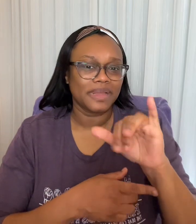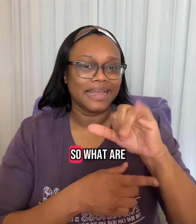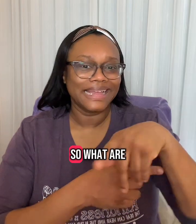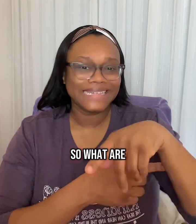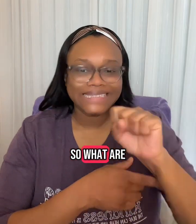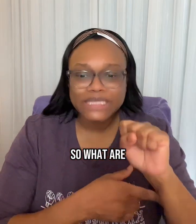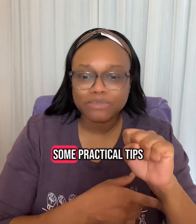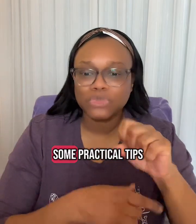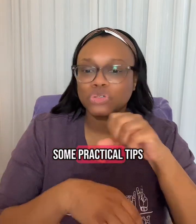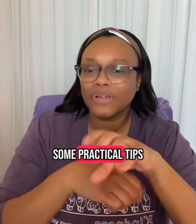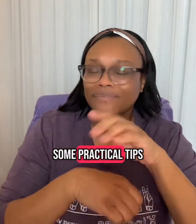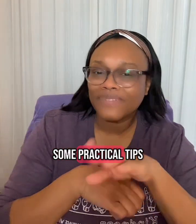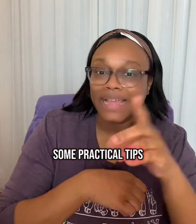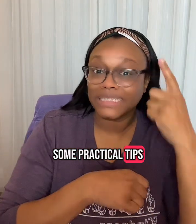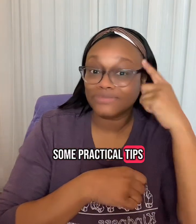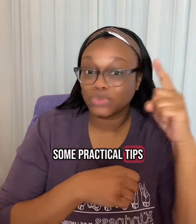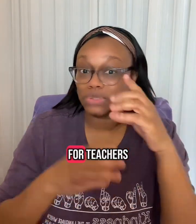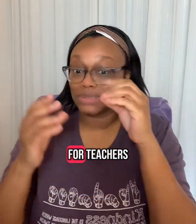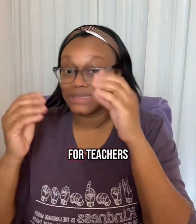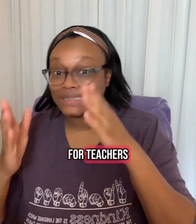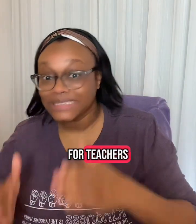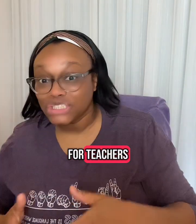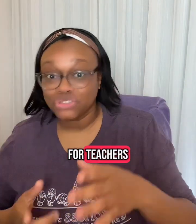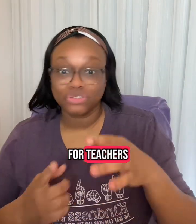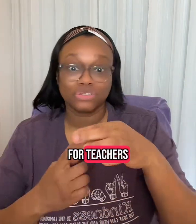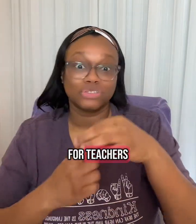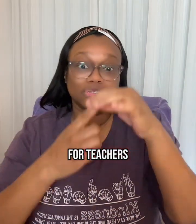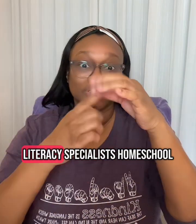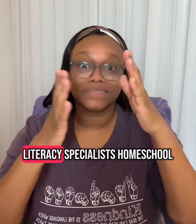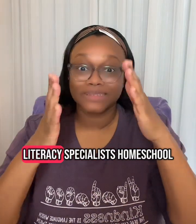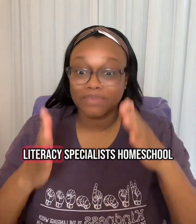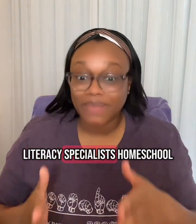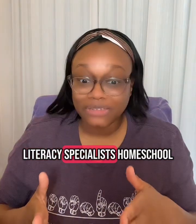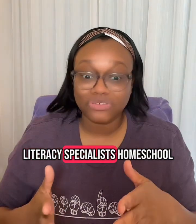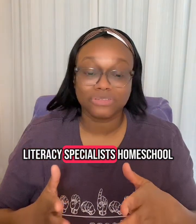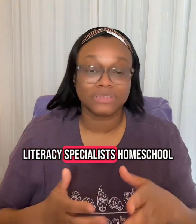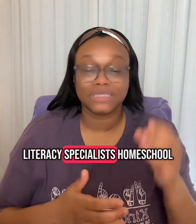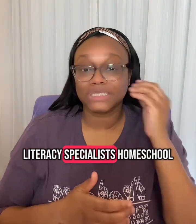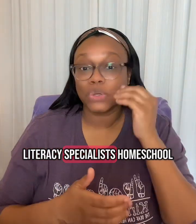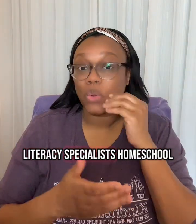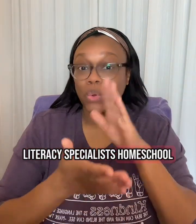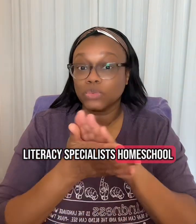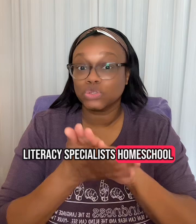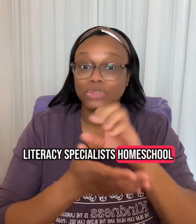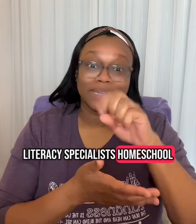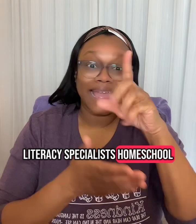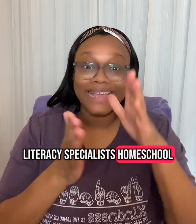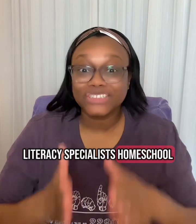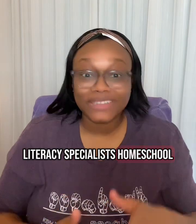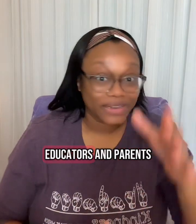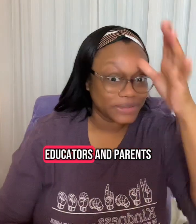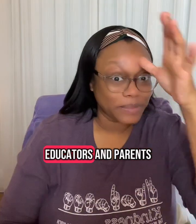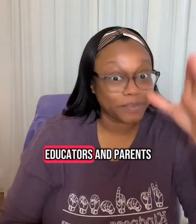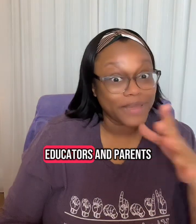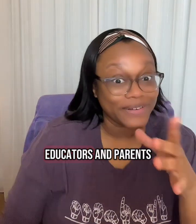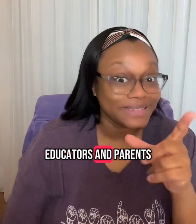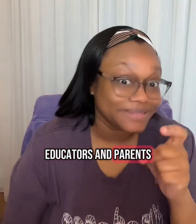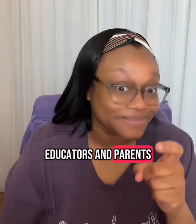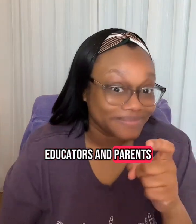So what are some practical tips for teachers, literacy specialists, homeschool educators, and parents?